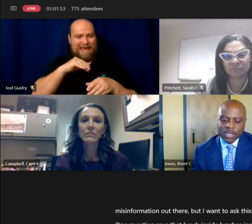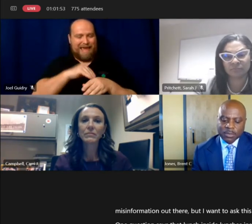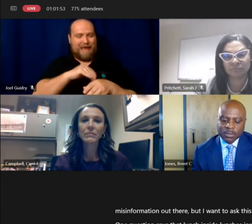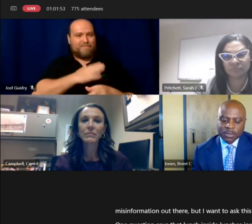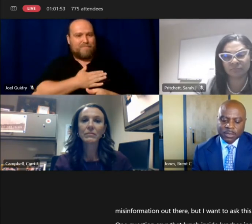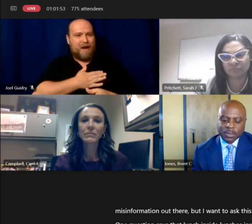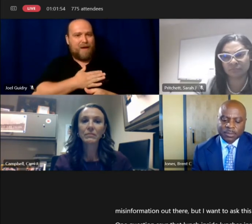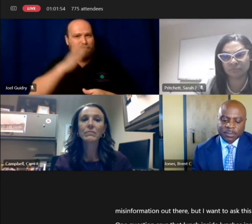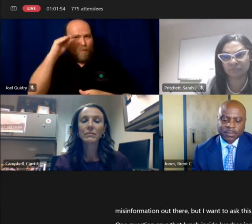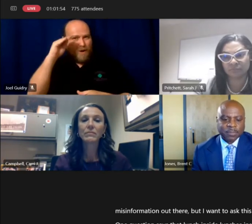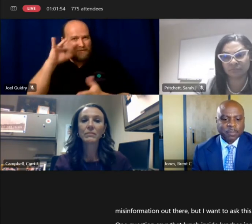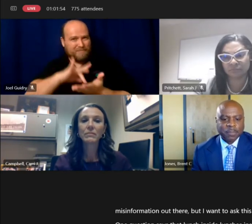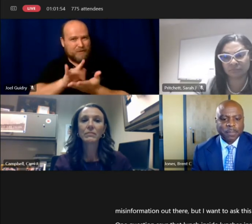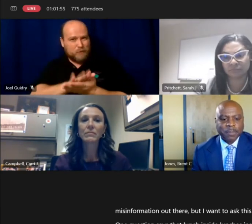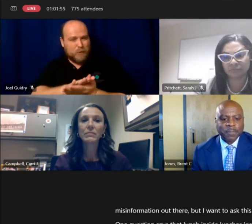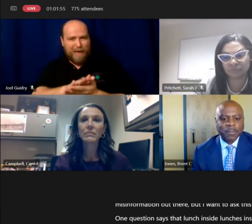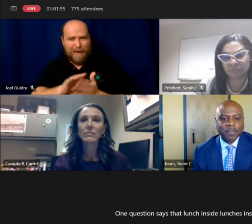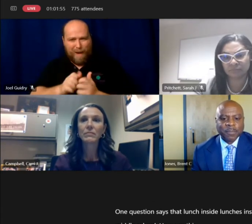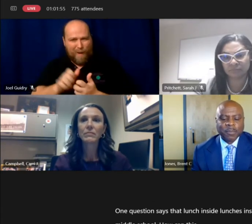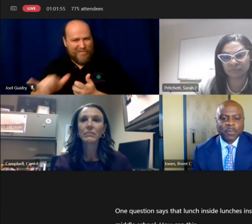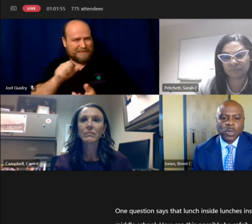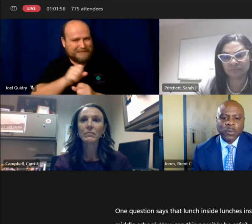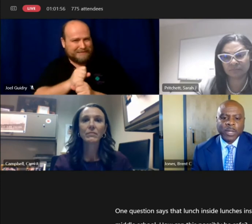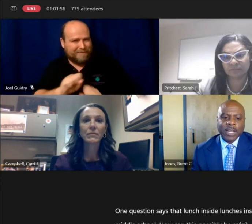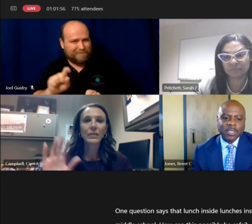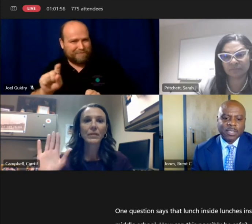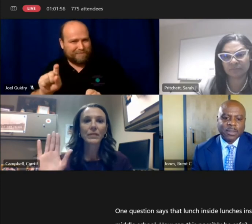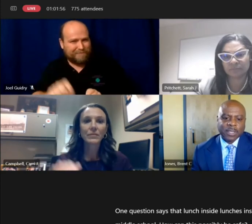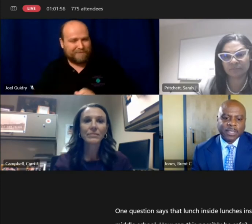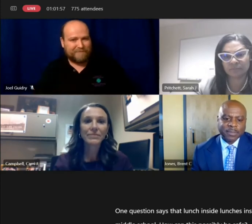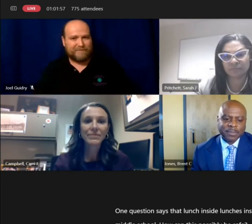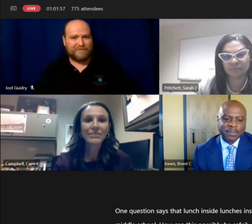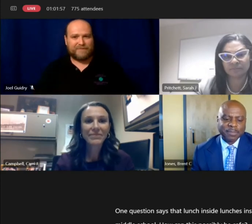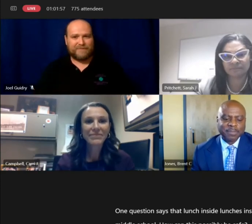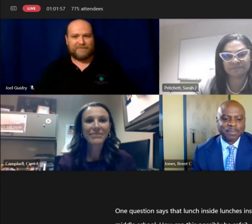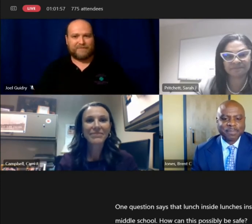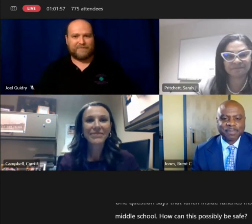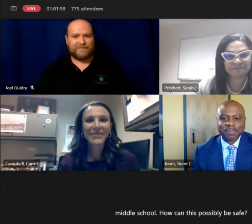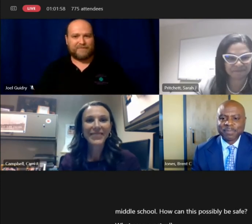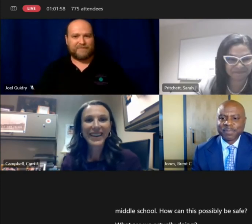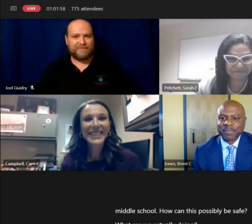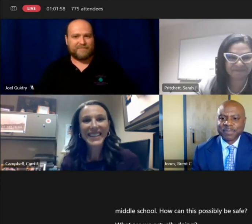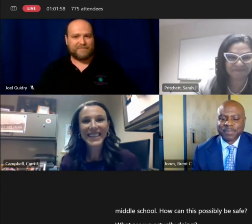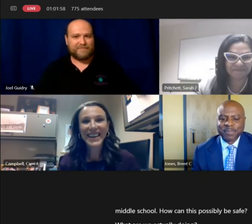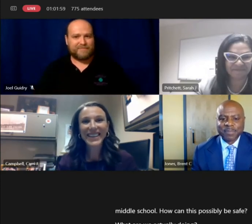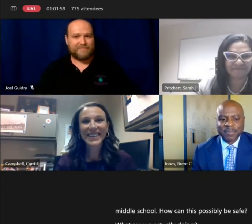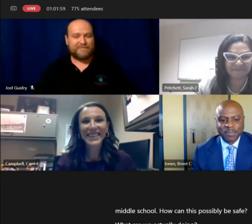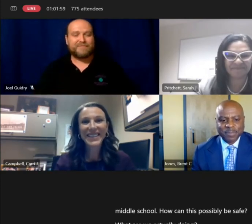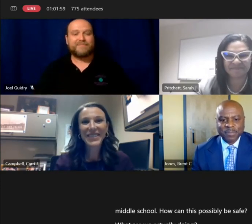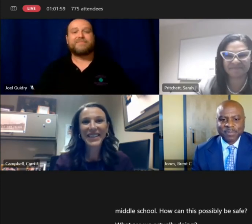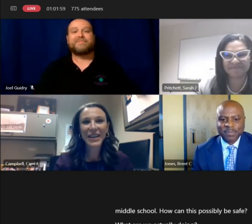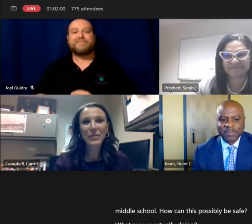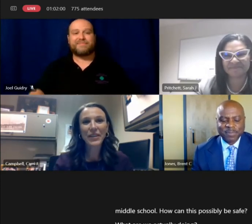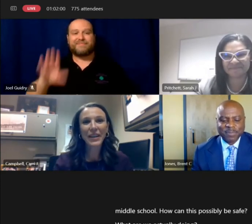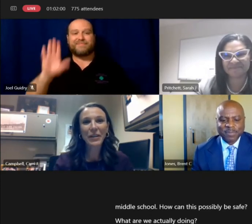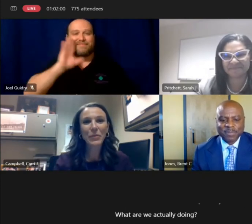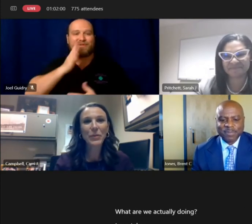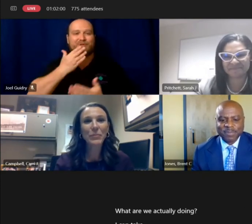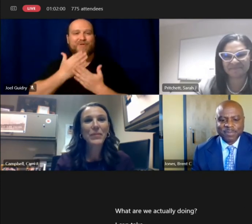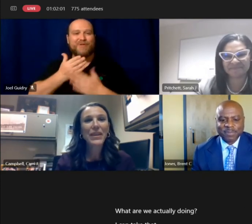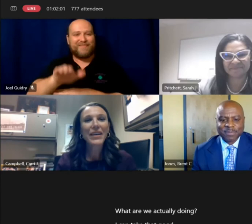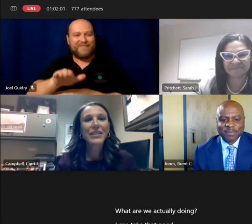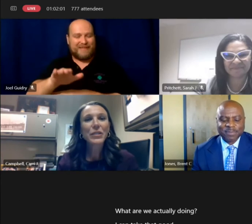safe? What are we actually doing? I can take that. Good evening, I'm Carrie